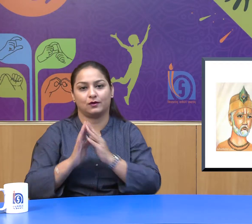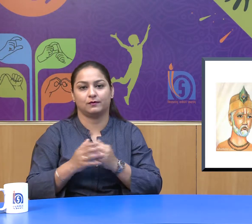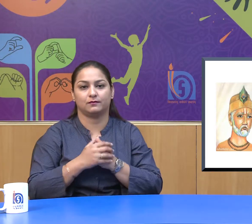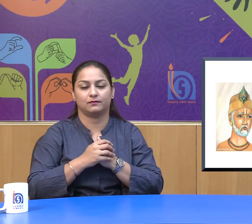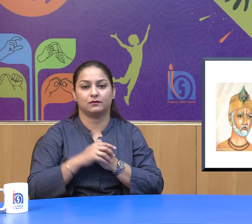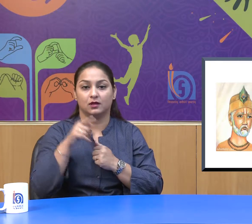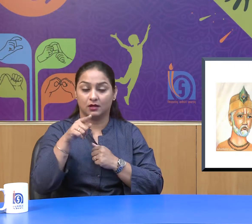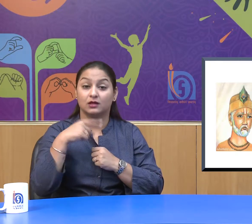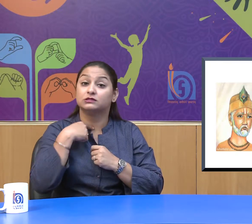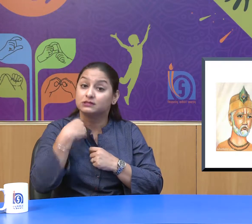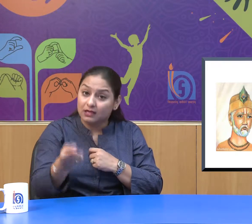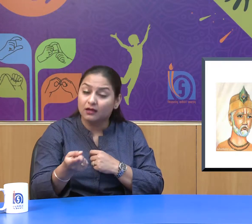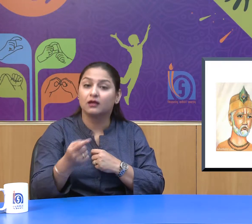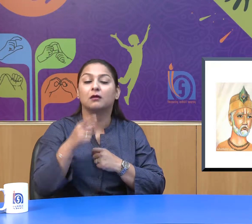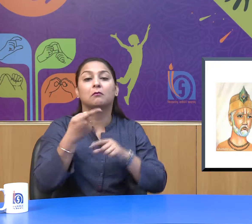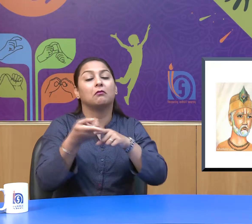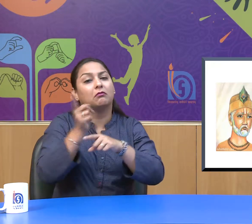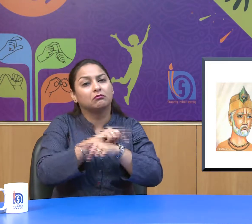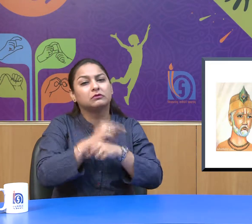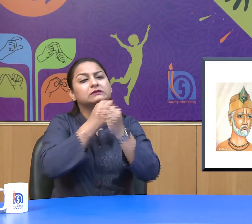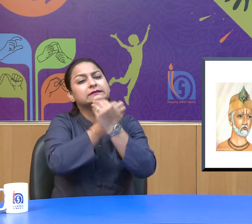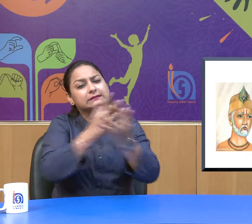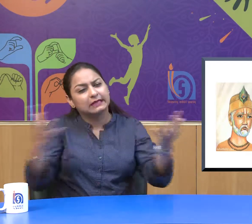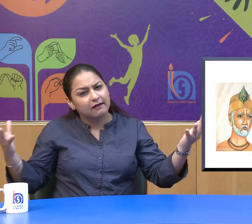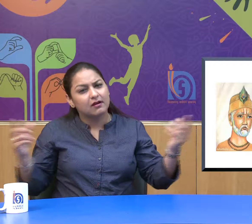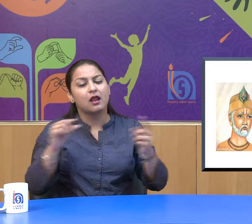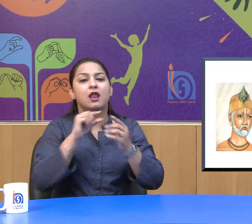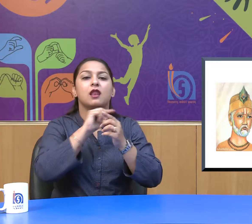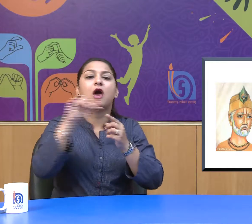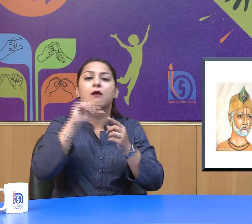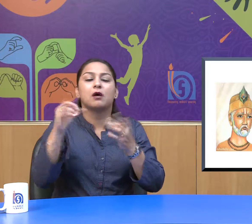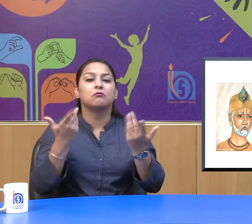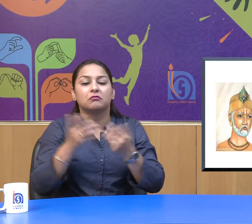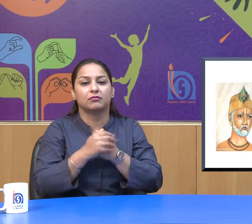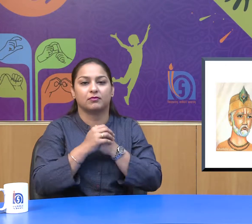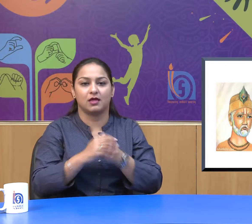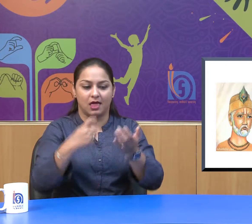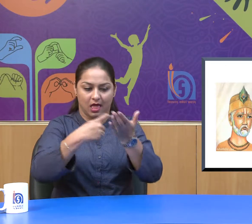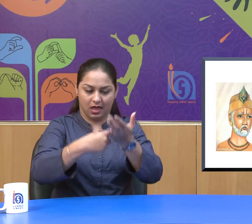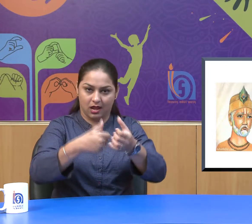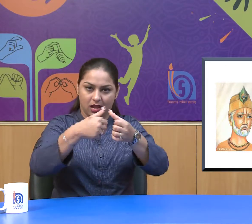He called him by several names such as Rama,